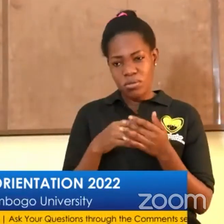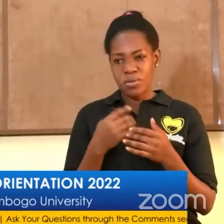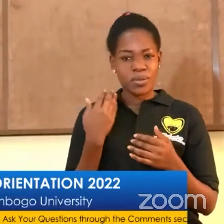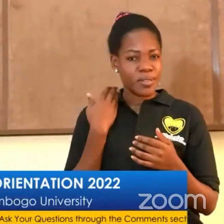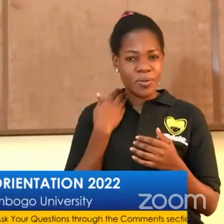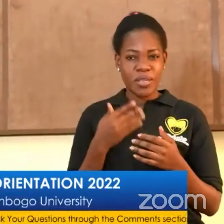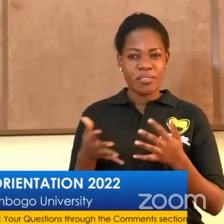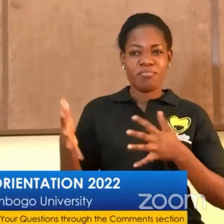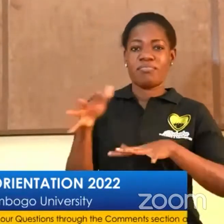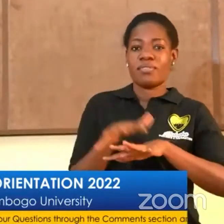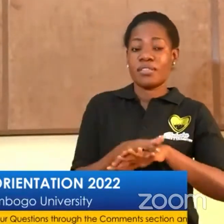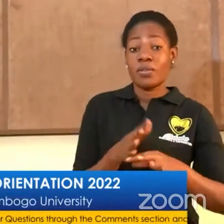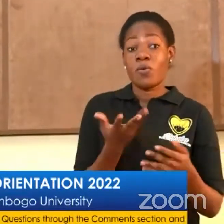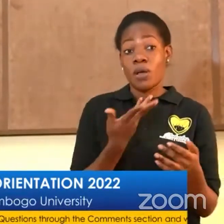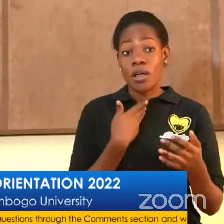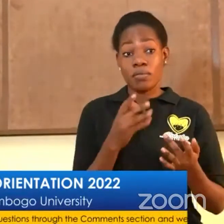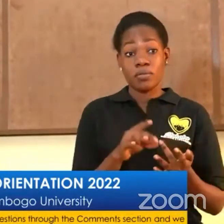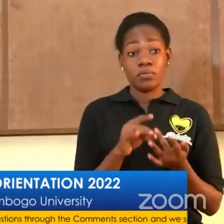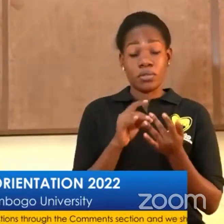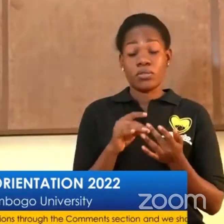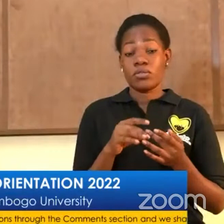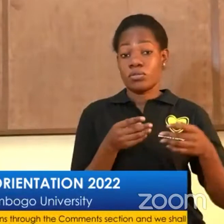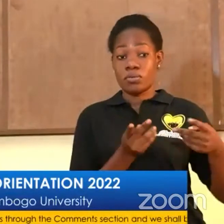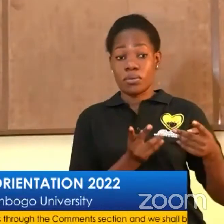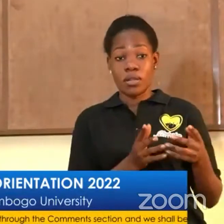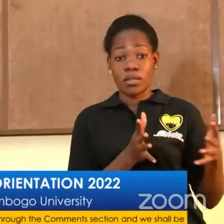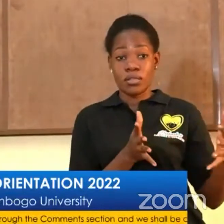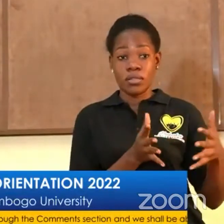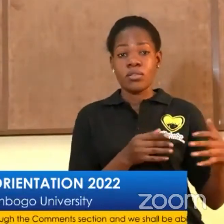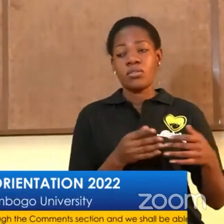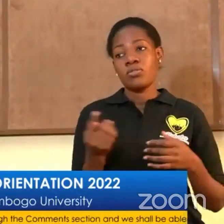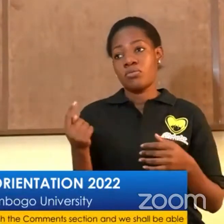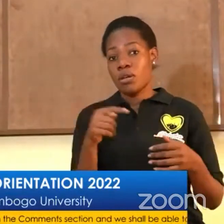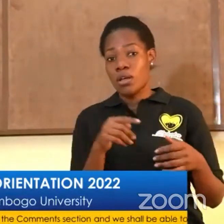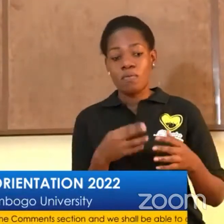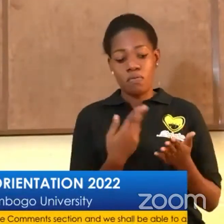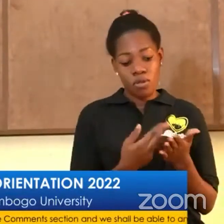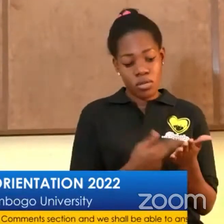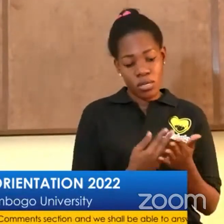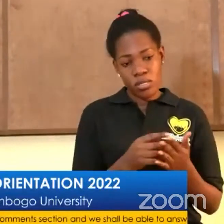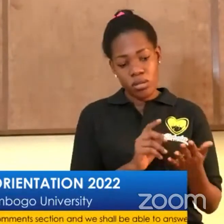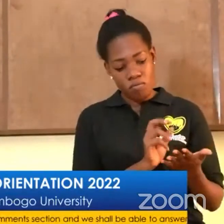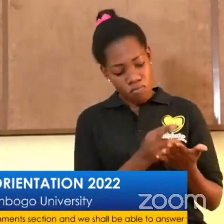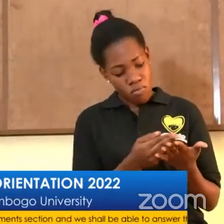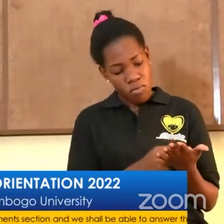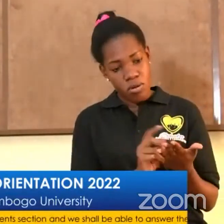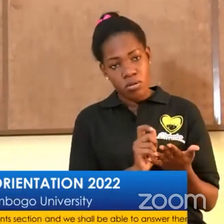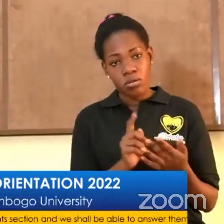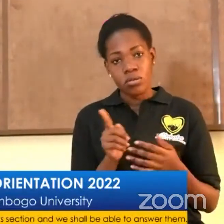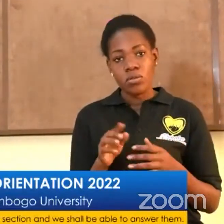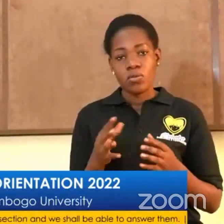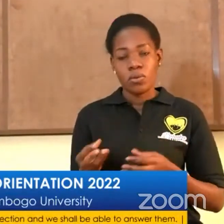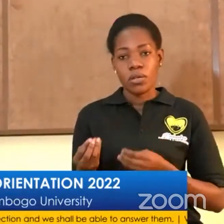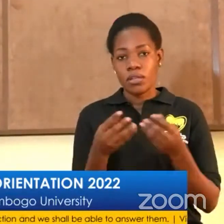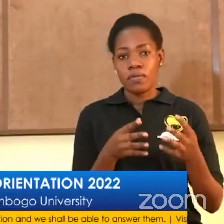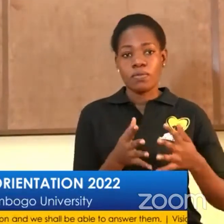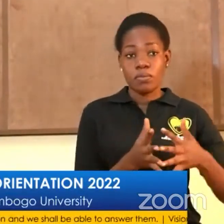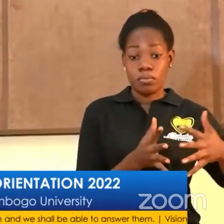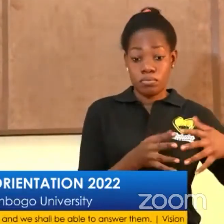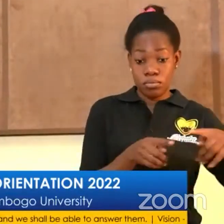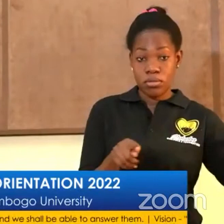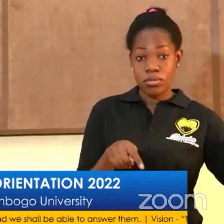there are those spaces, you come and register for one, then we shall give you space, then you can study. This